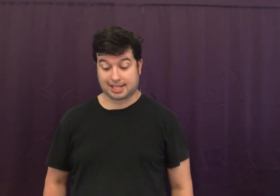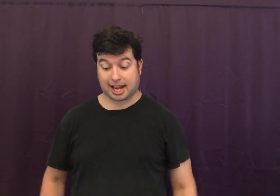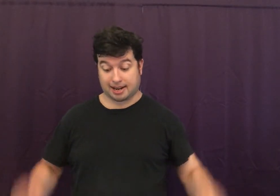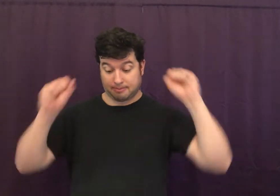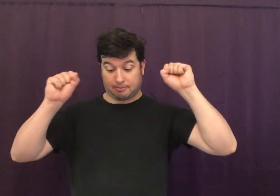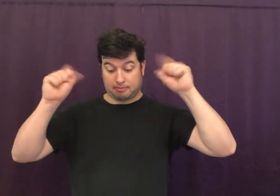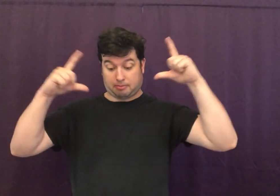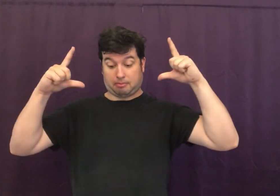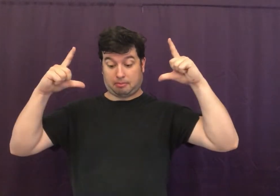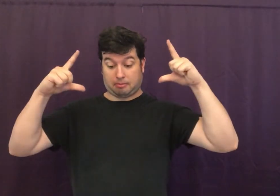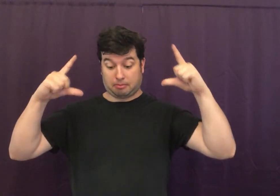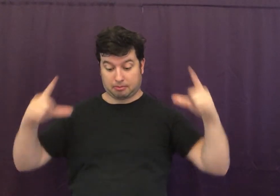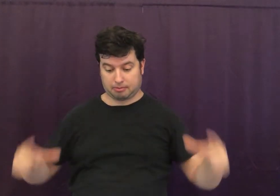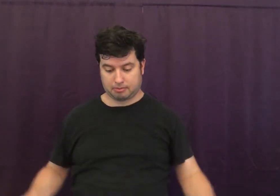Sudden.